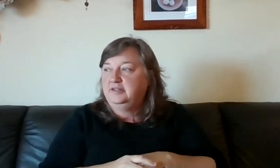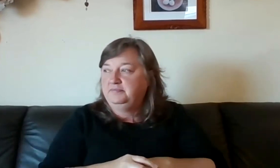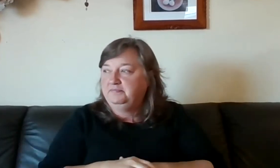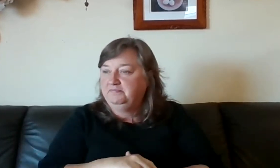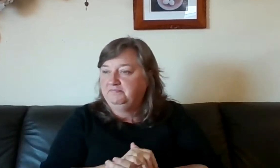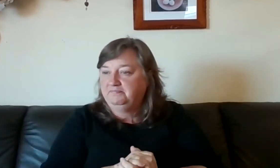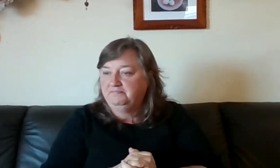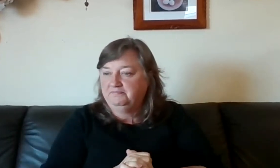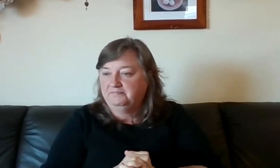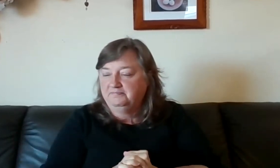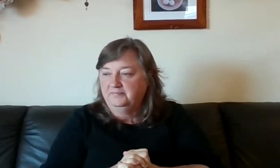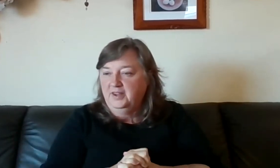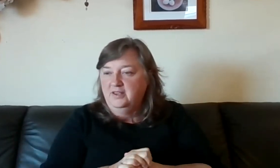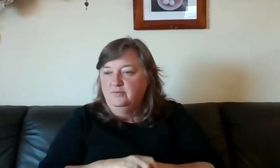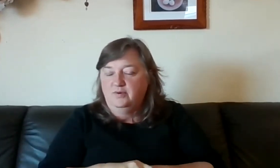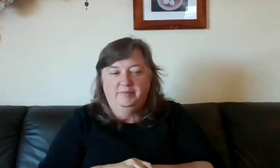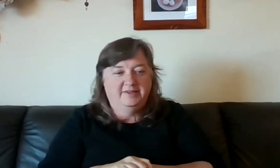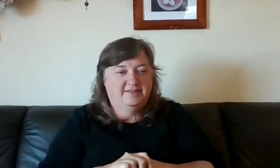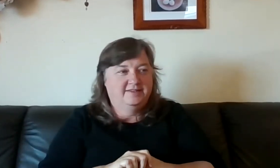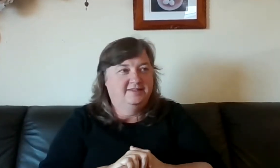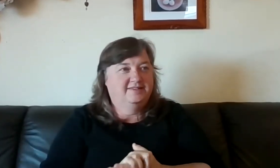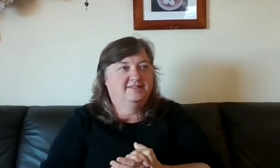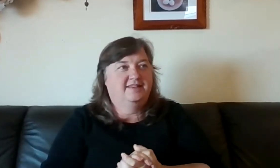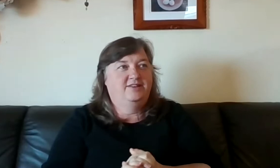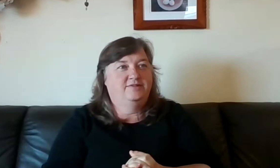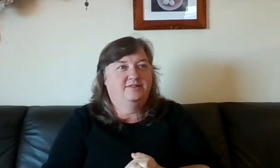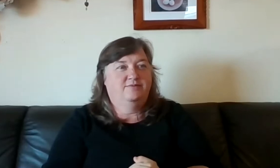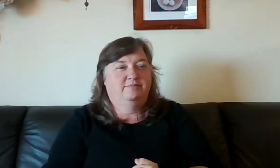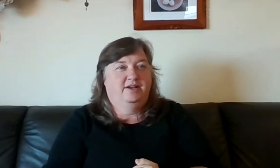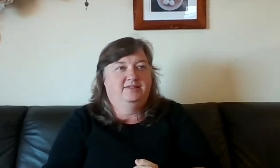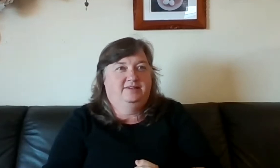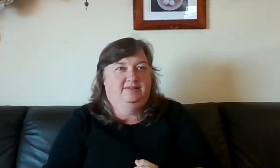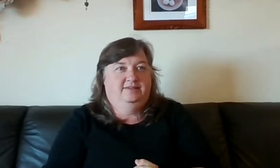what would be a sentence that uses the word but?